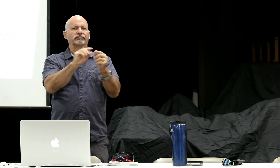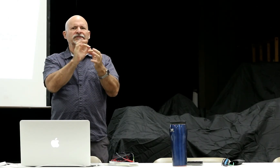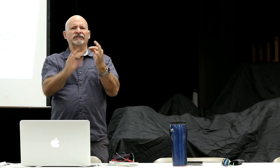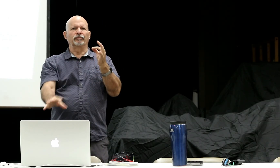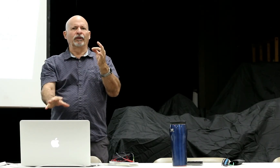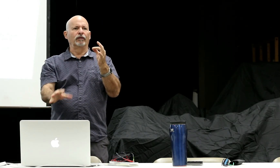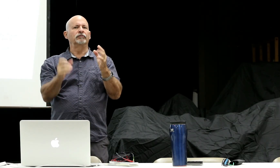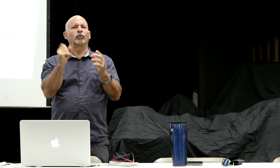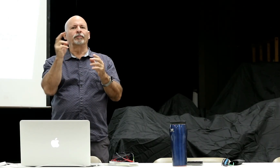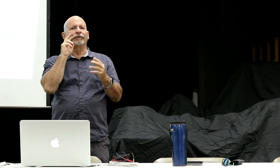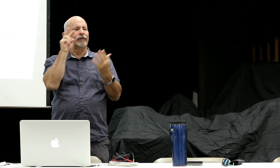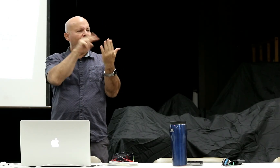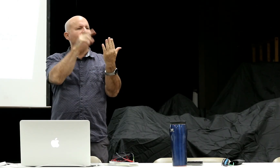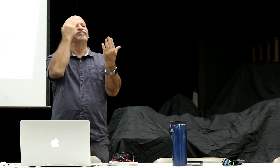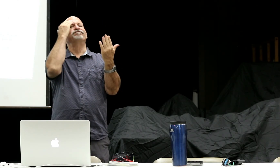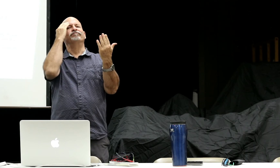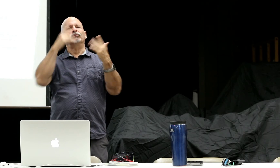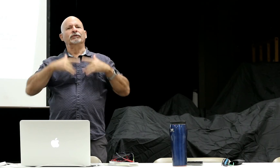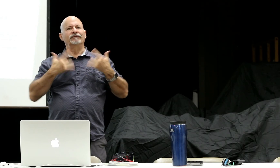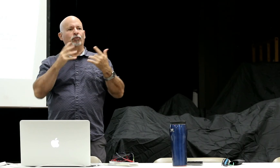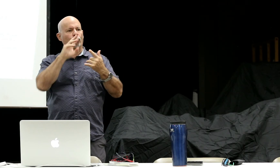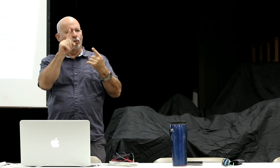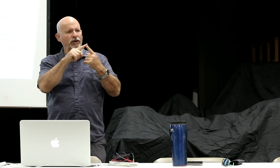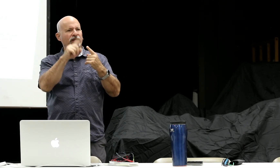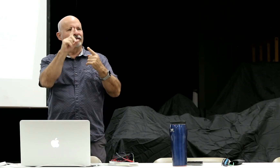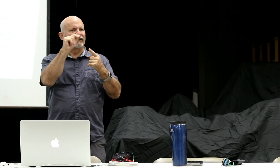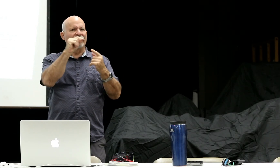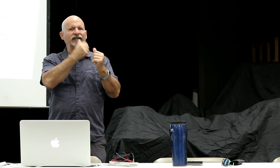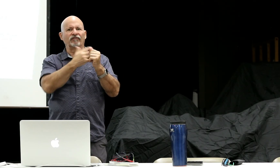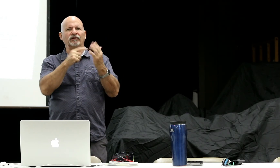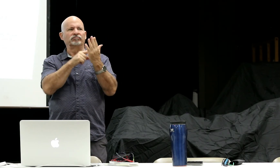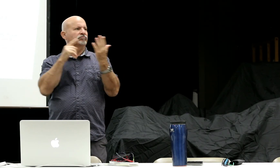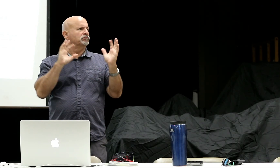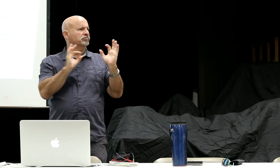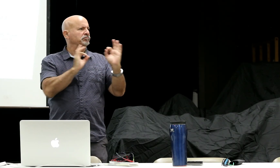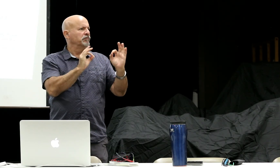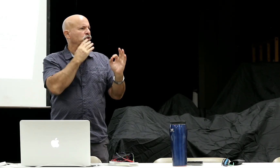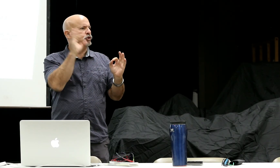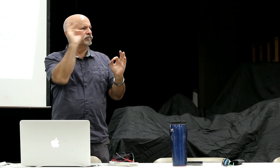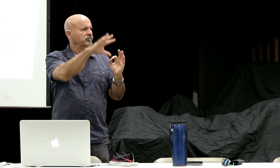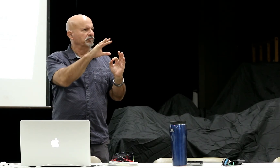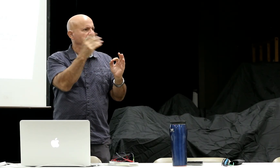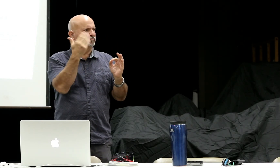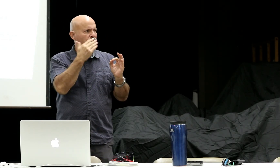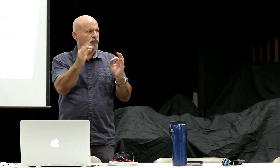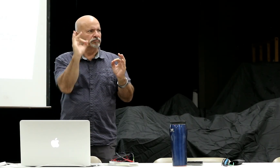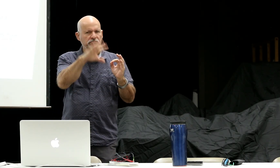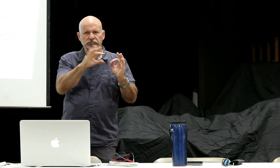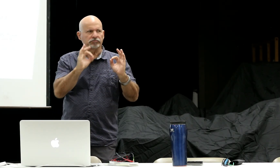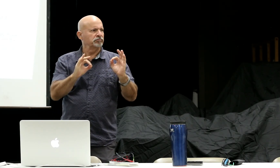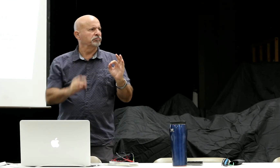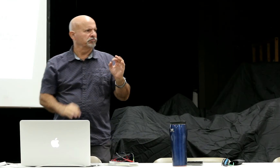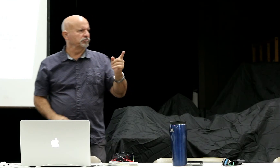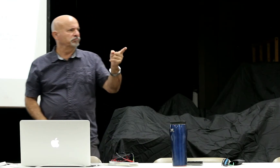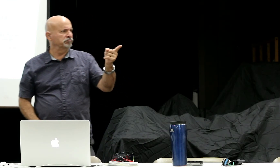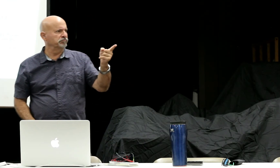how we can get more people is to change how we promote. So for this event, for community comments, there were a lot